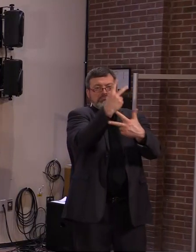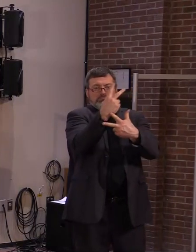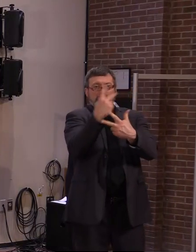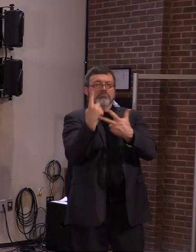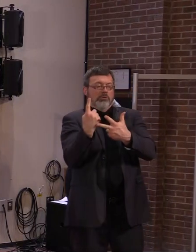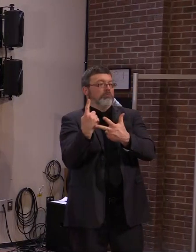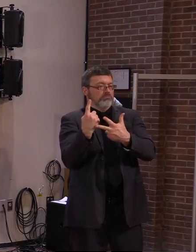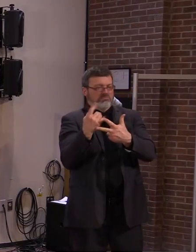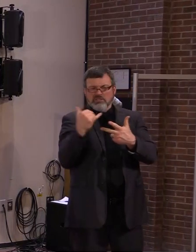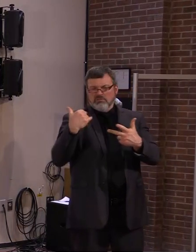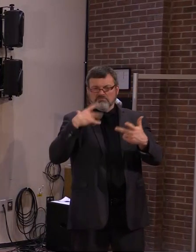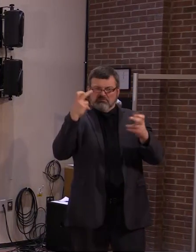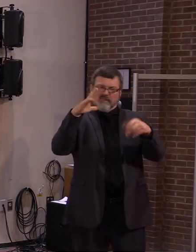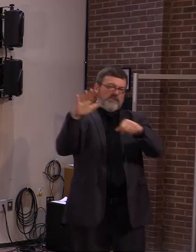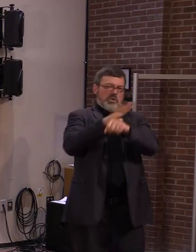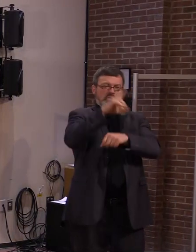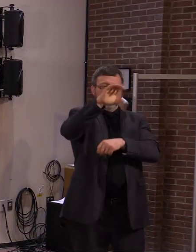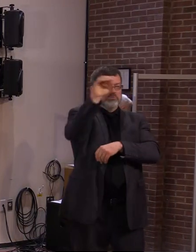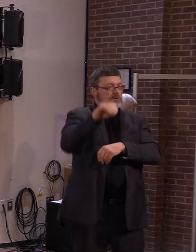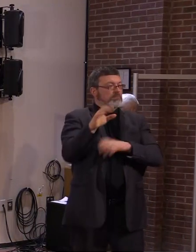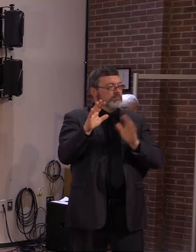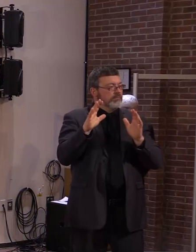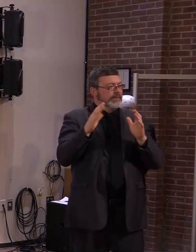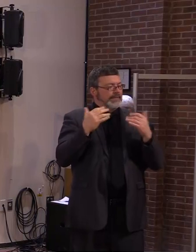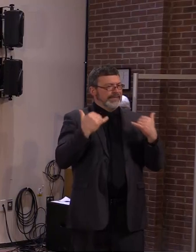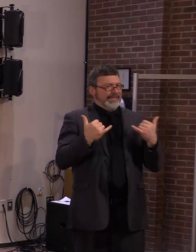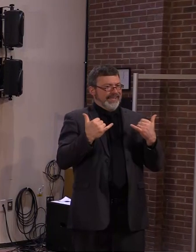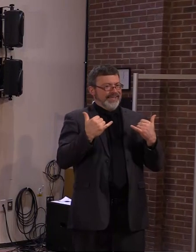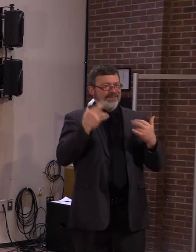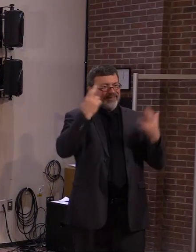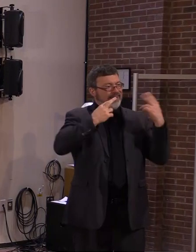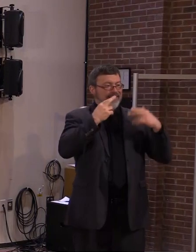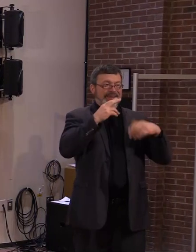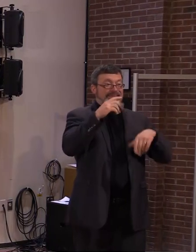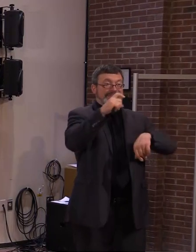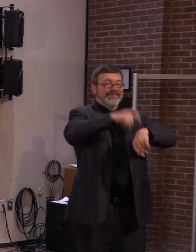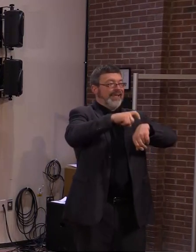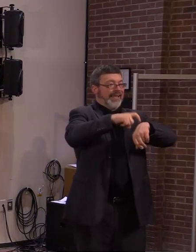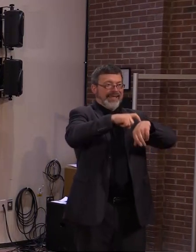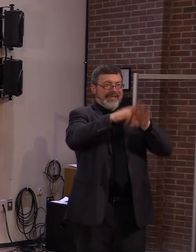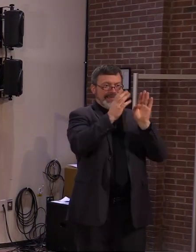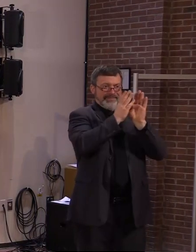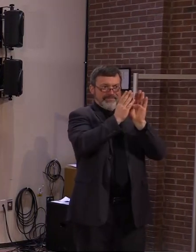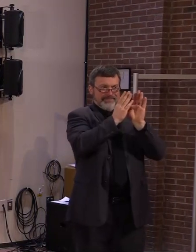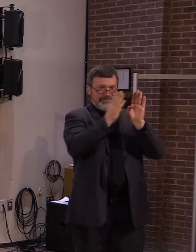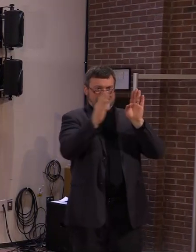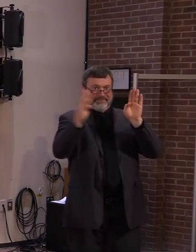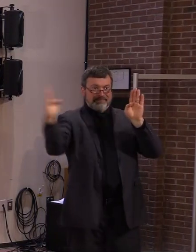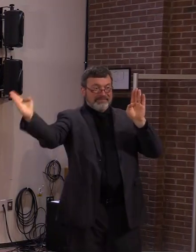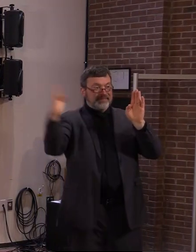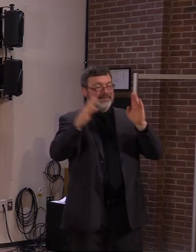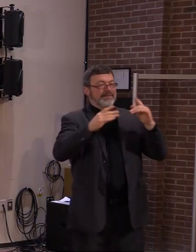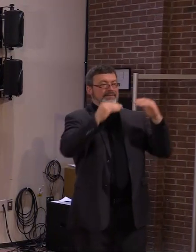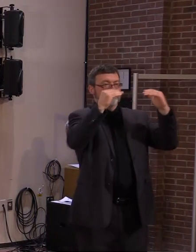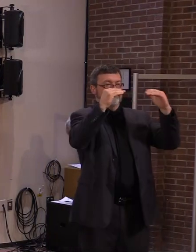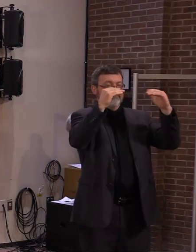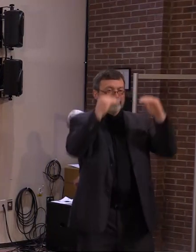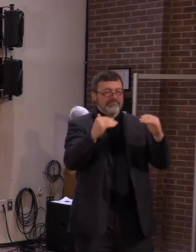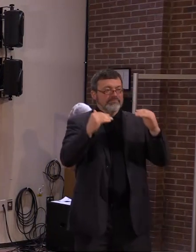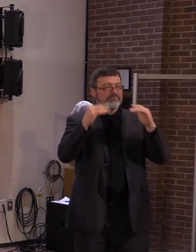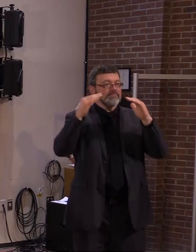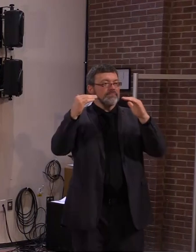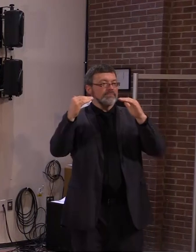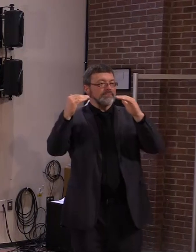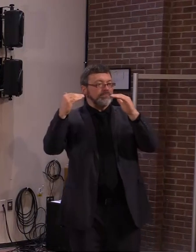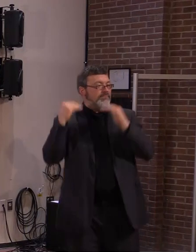J&J. But now that we've seen the efficacy of the vaccine wane, we now know that